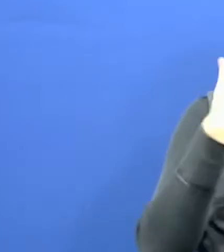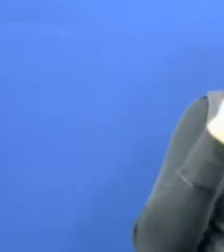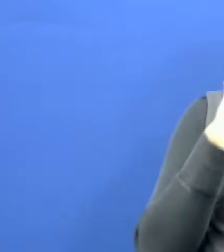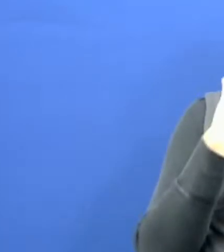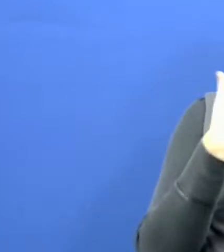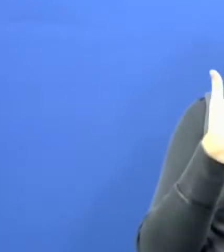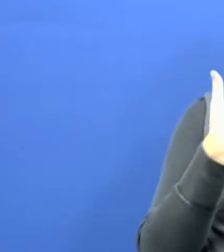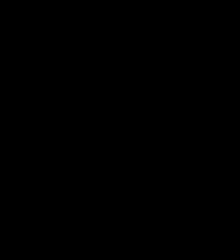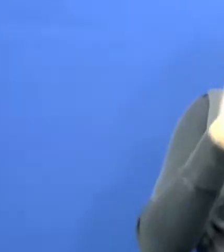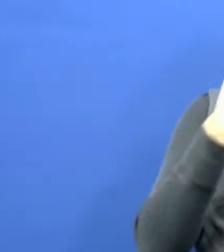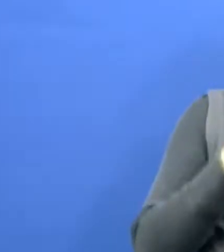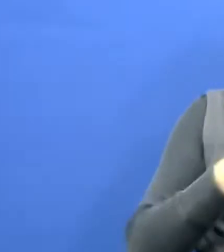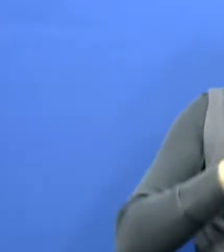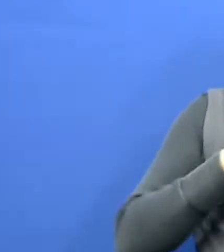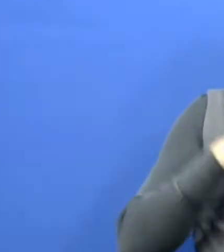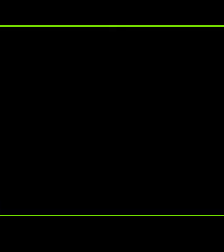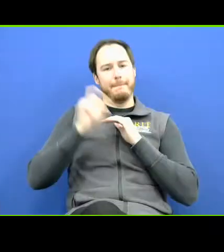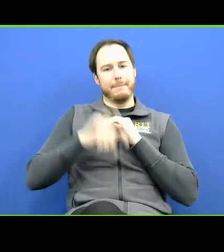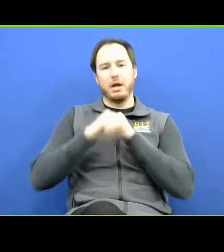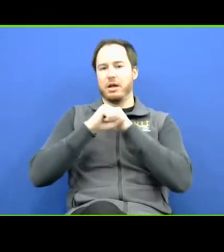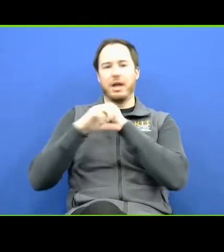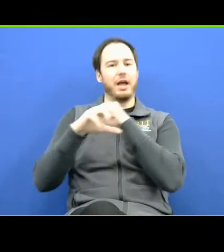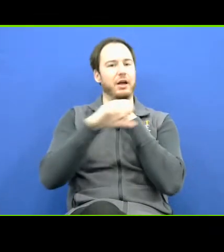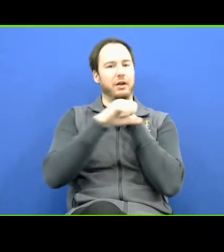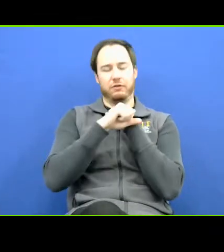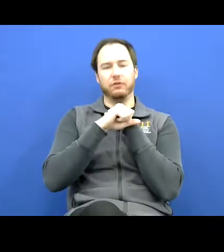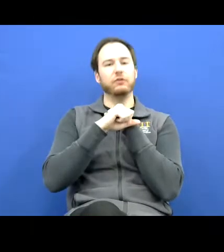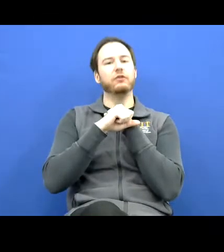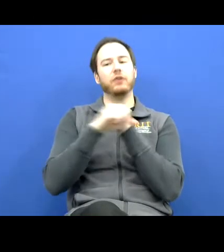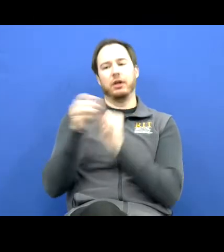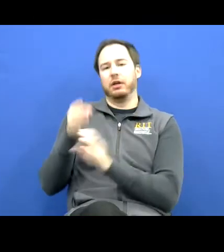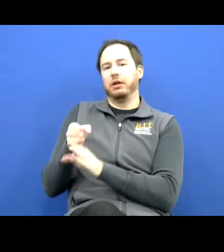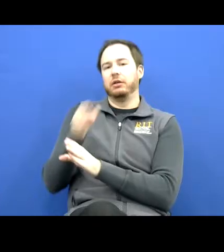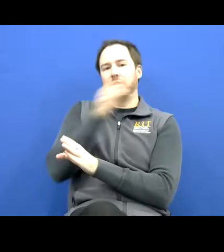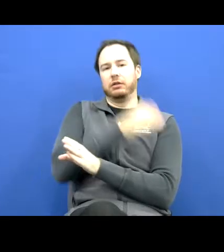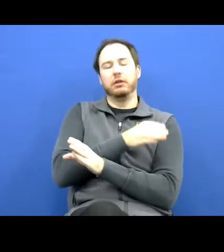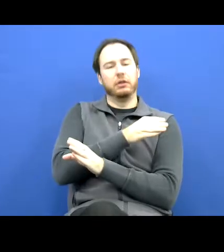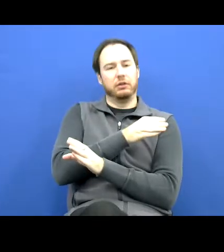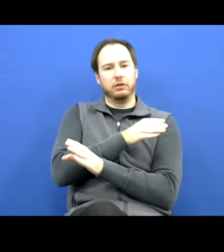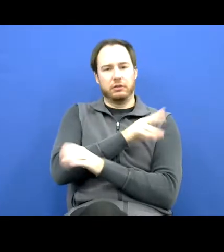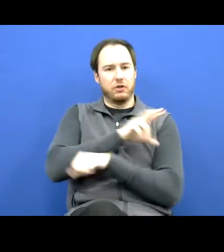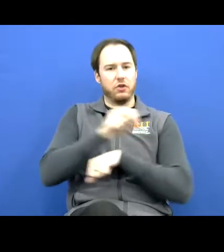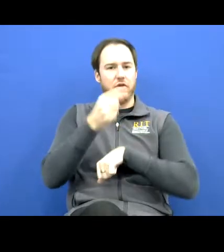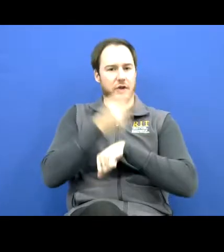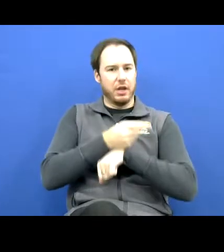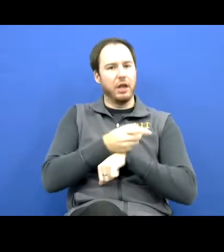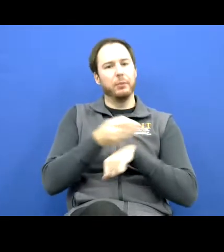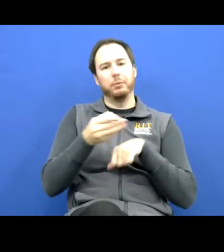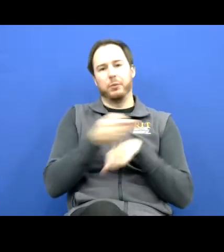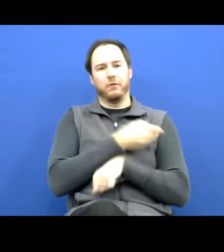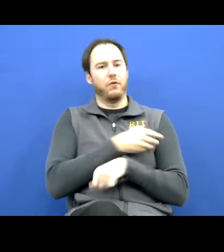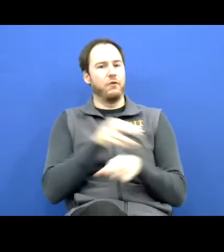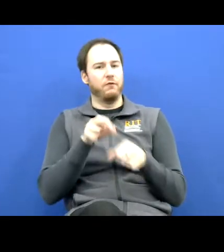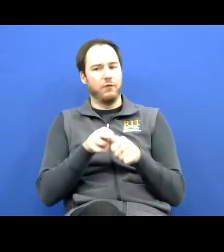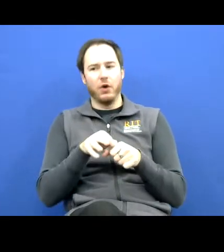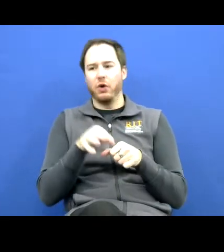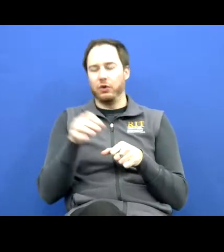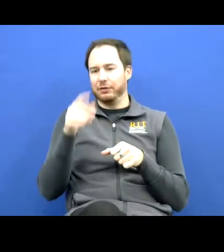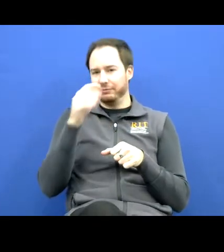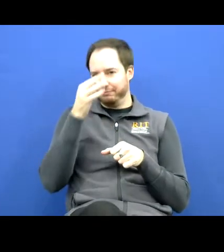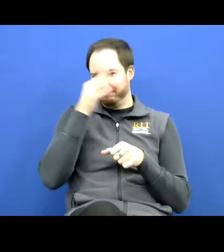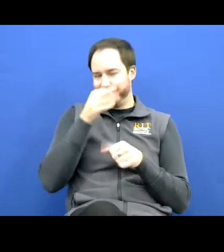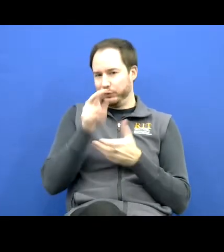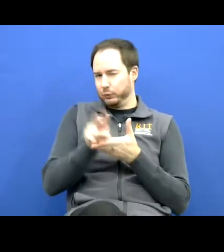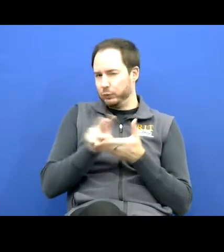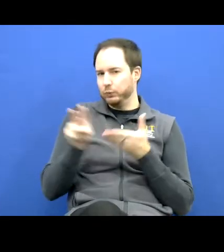that this be advertised so many days in advance. Because we only had a 2-week gap,